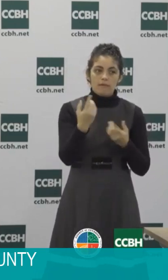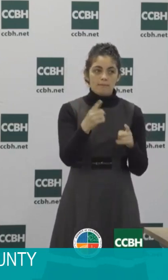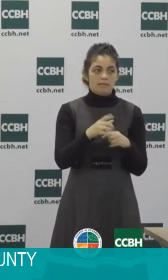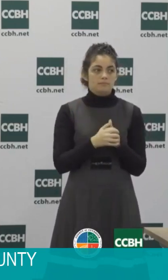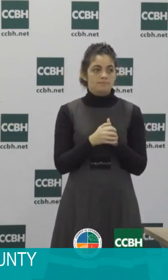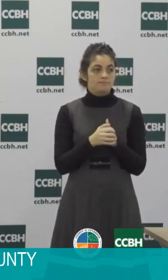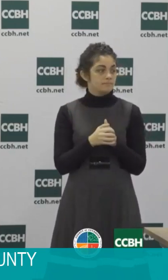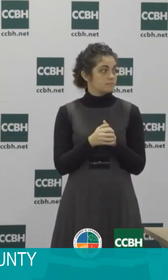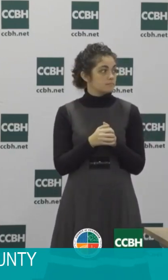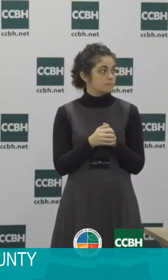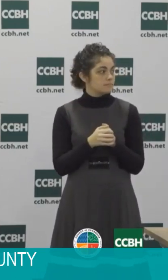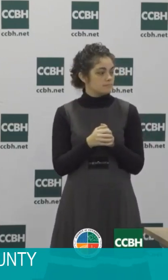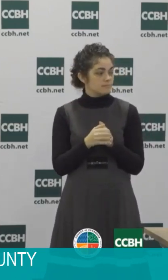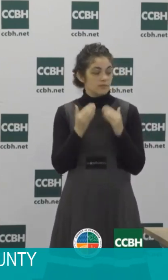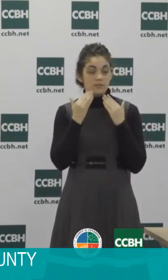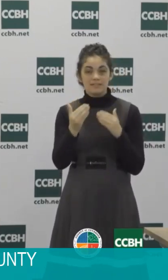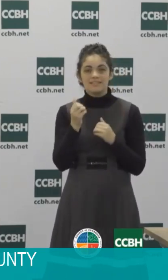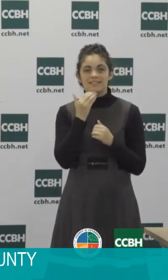forward.